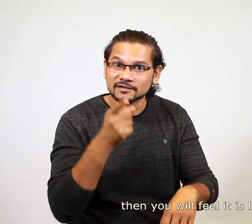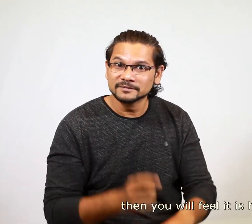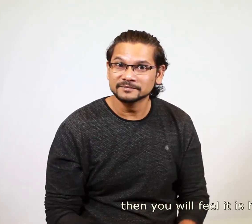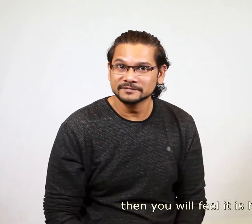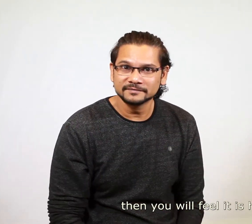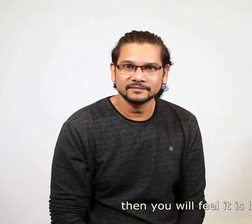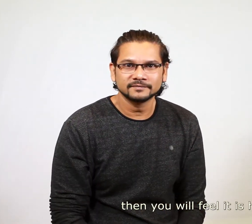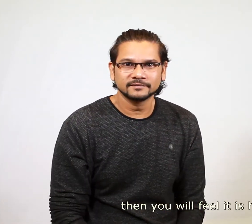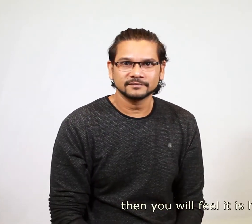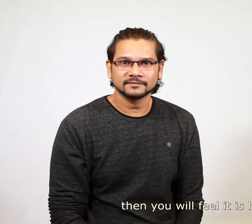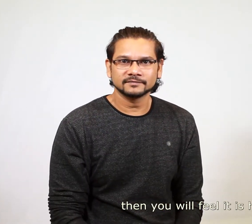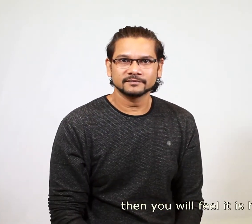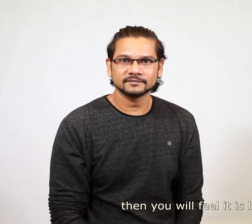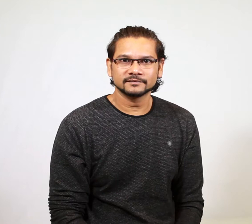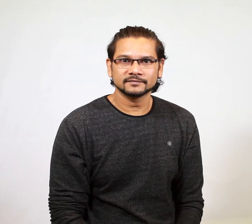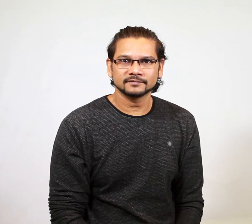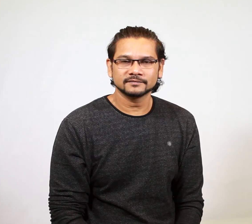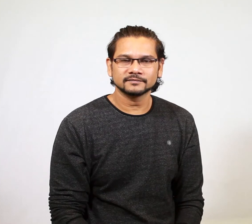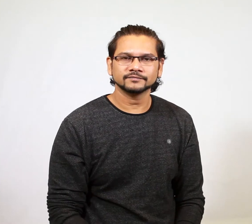then you will feel it is hot.